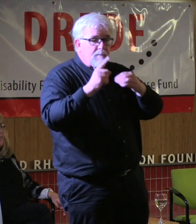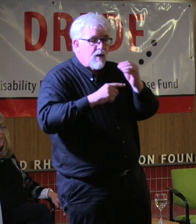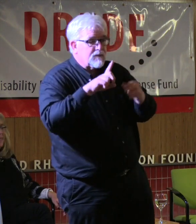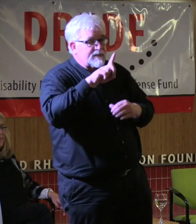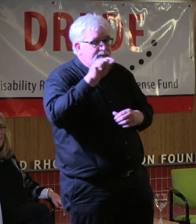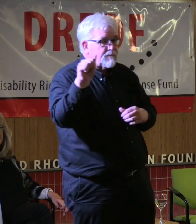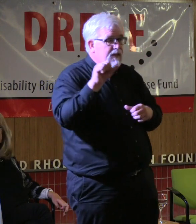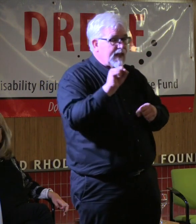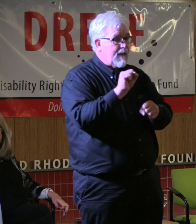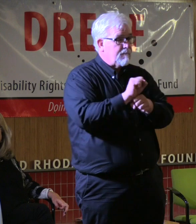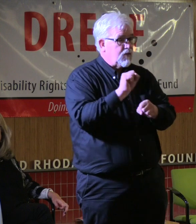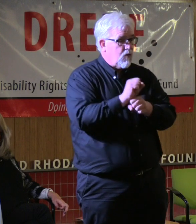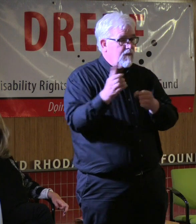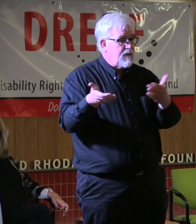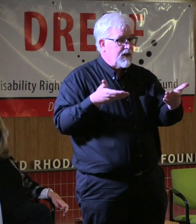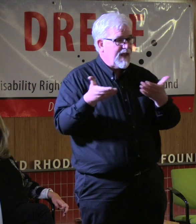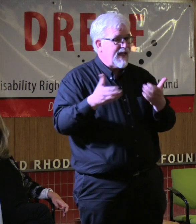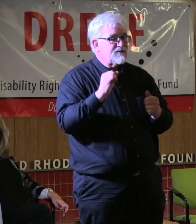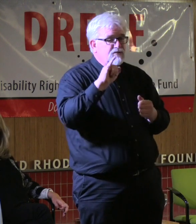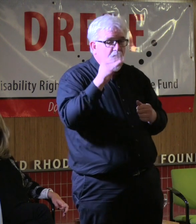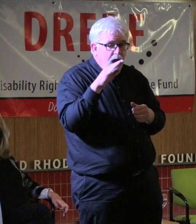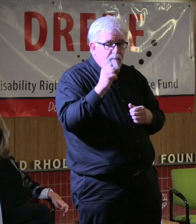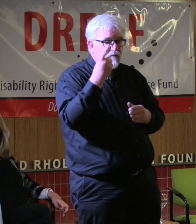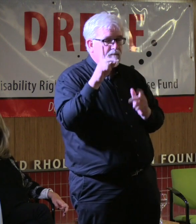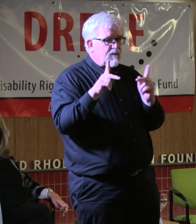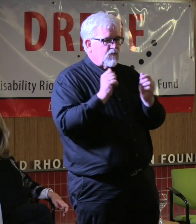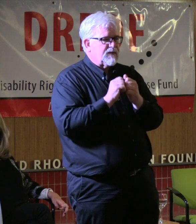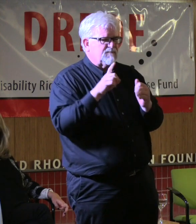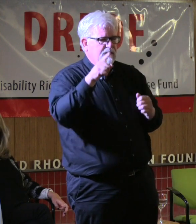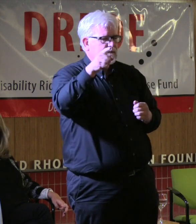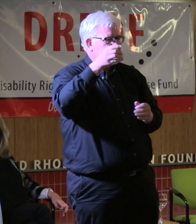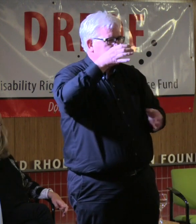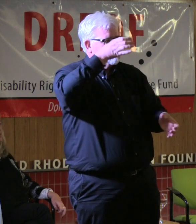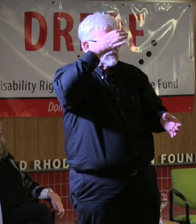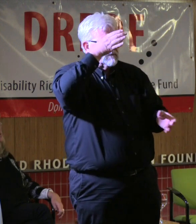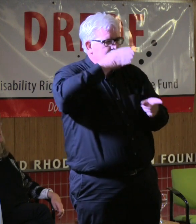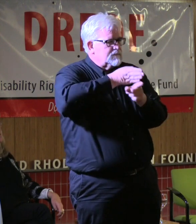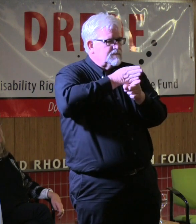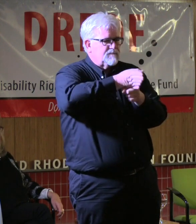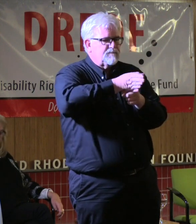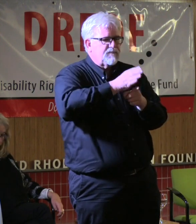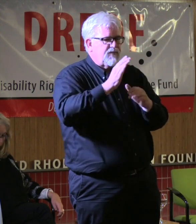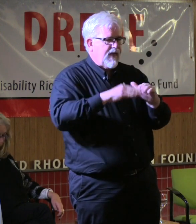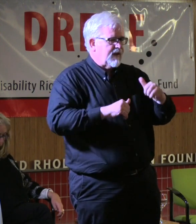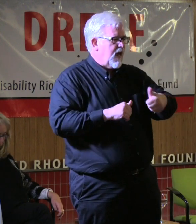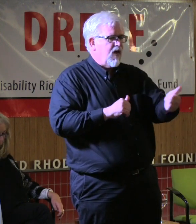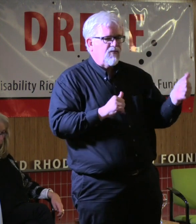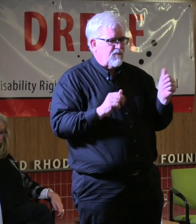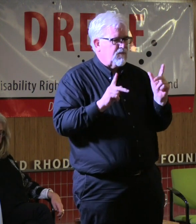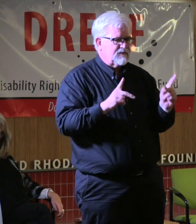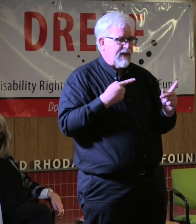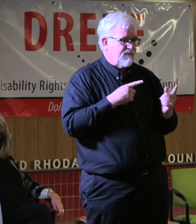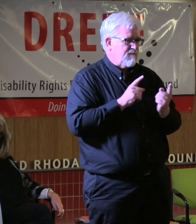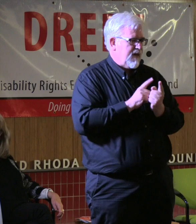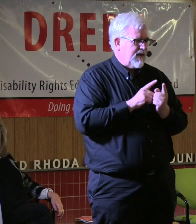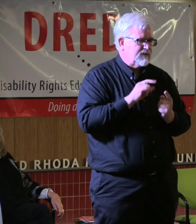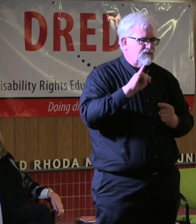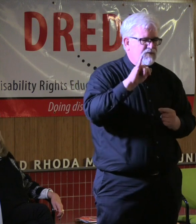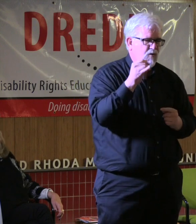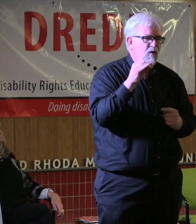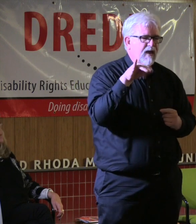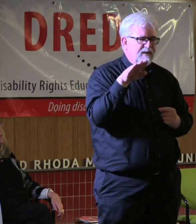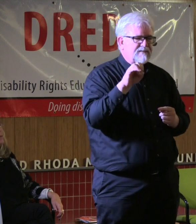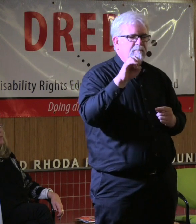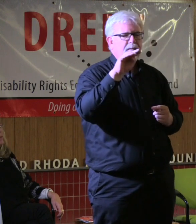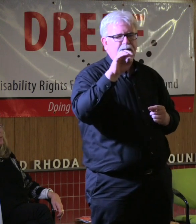disability employment and jobs for people with disabilities than just any other person I've ever met. And when